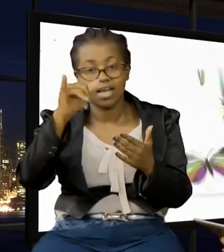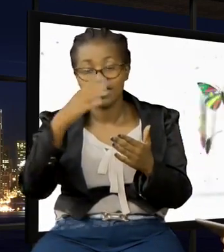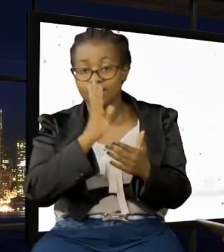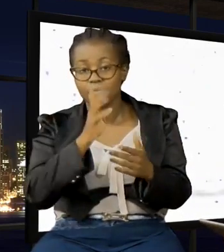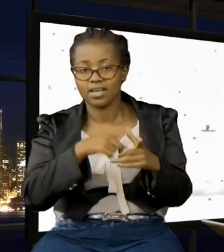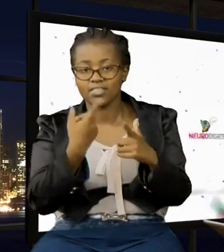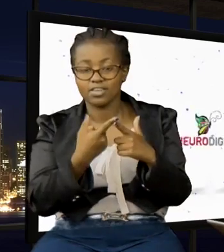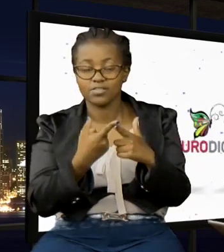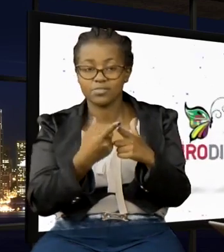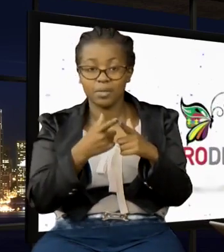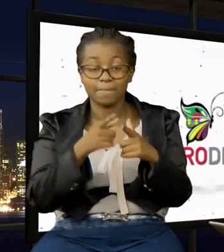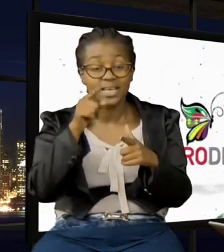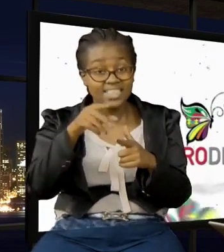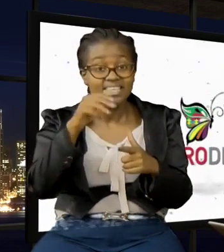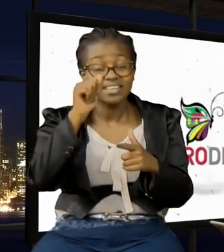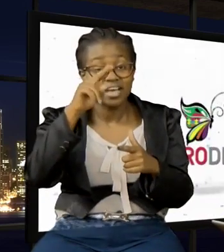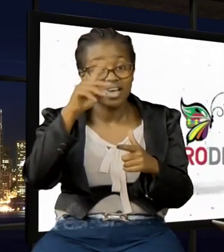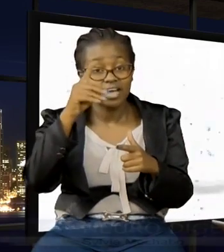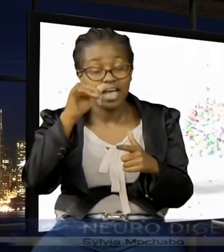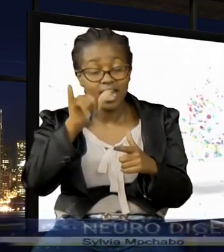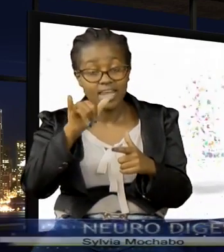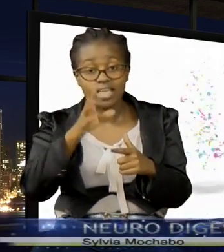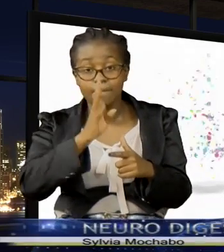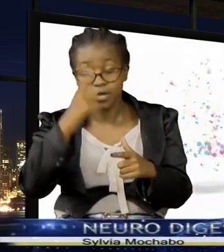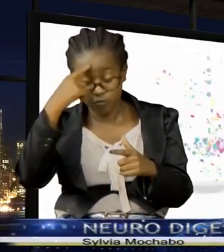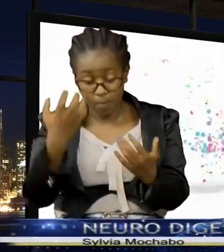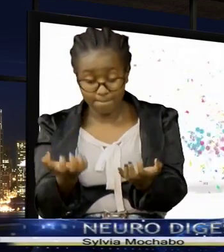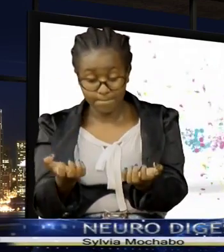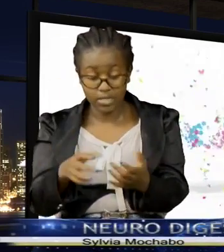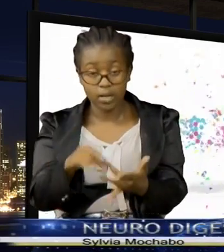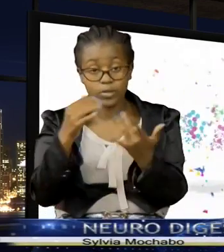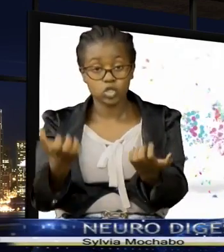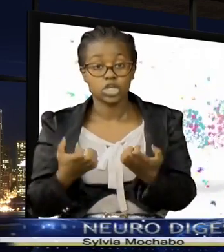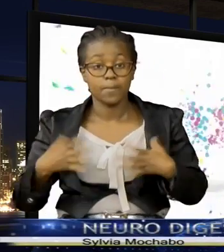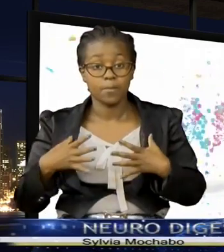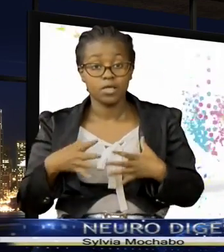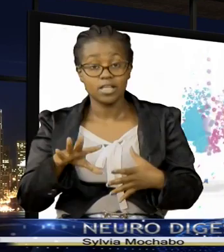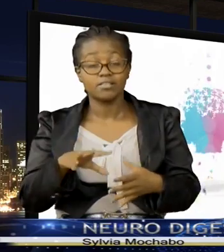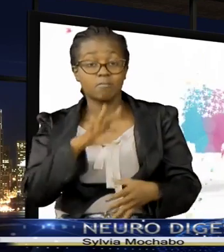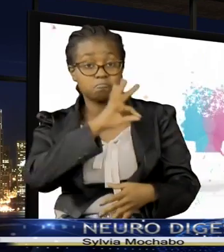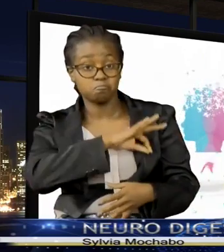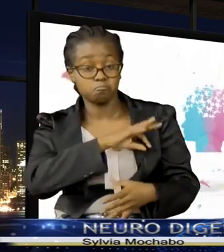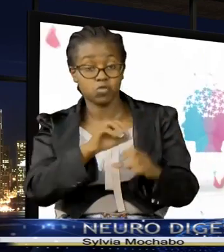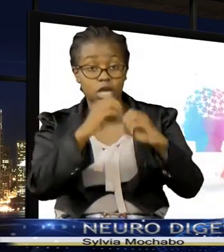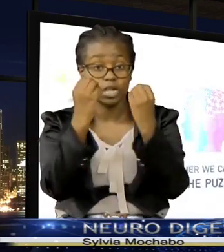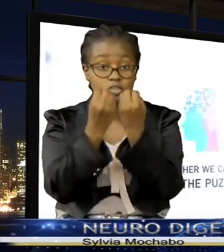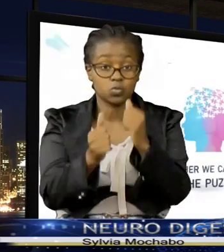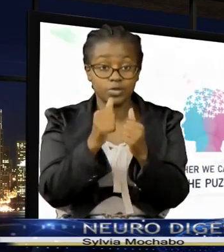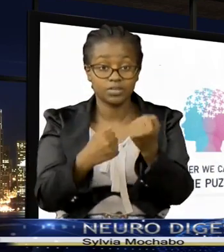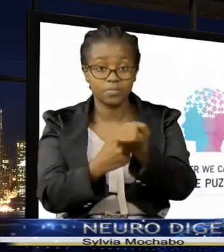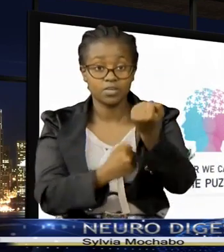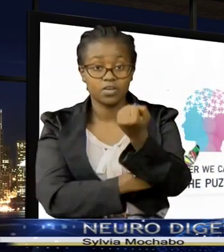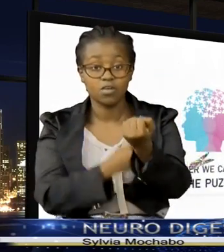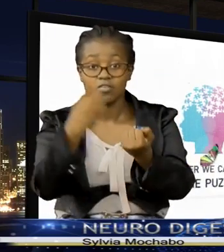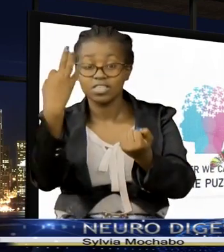the definitions. Andy Speaks for Special Needs Person is a non-for-profit organization that I founded in honor of my